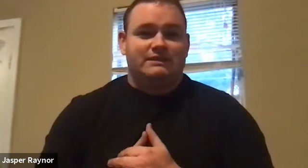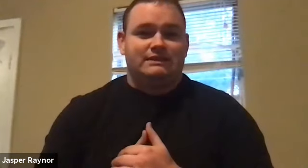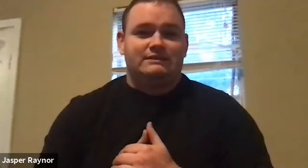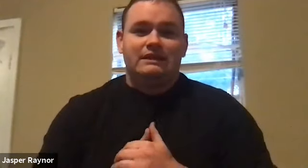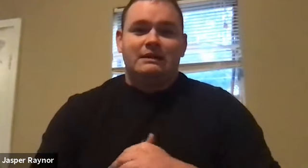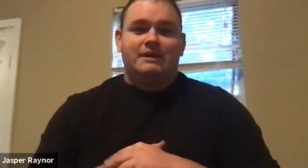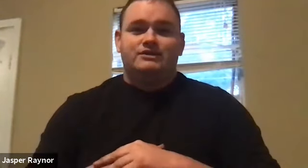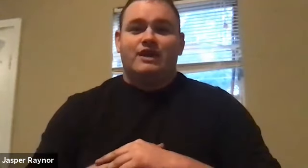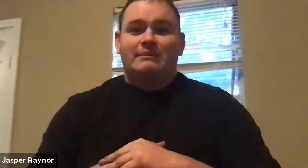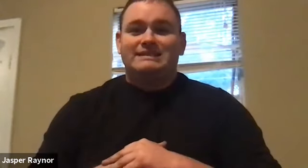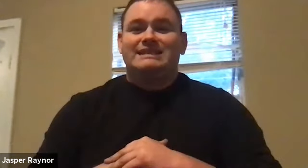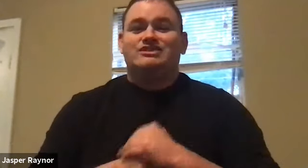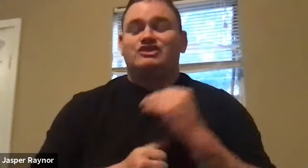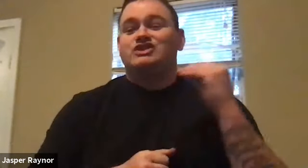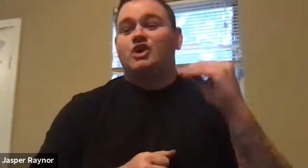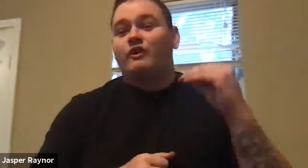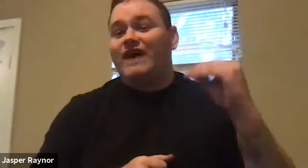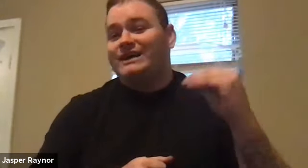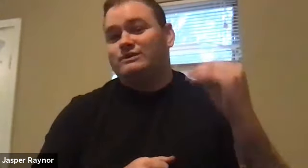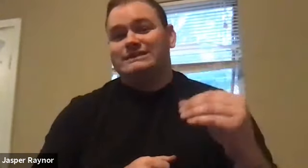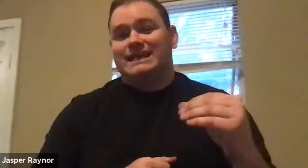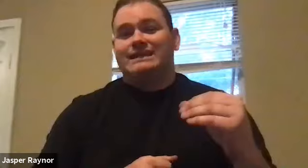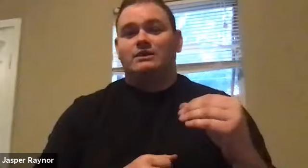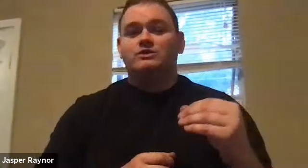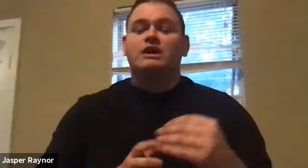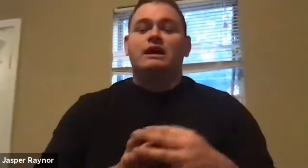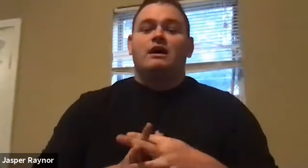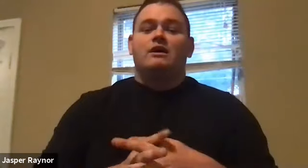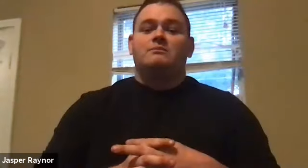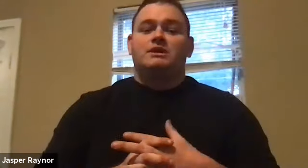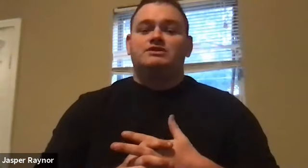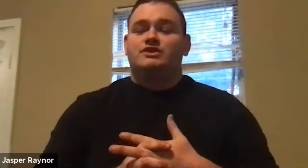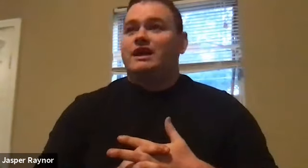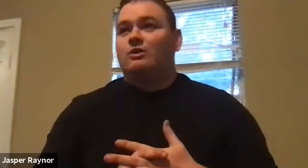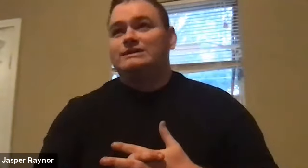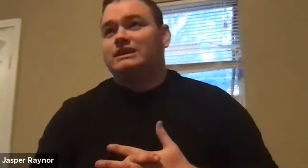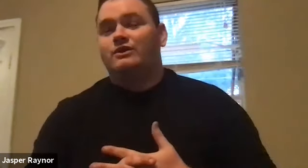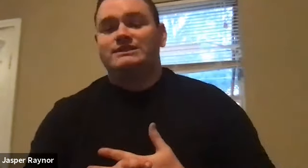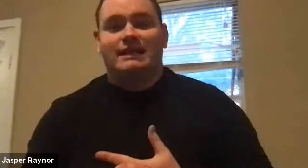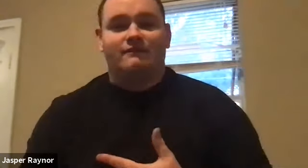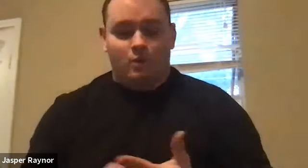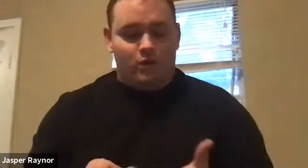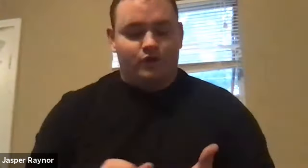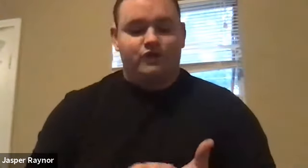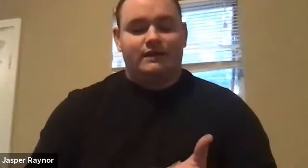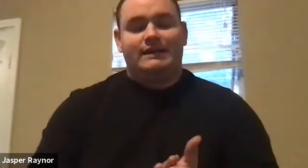ABC, because your ABCs are so vital in sign language, because you're not always going to know the sign for a word. You're going to need